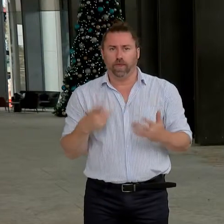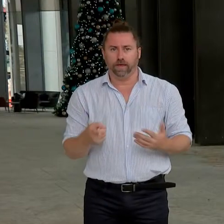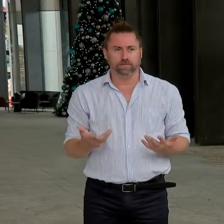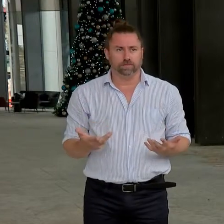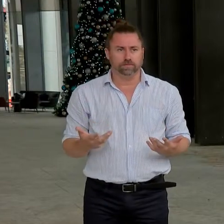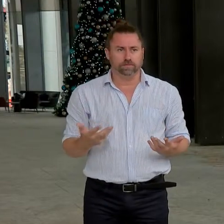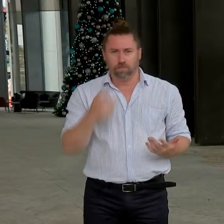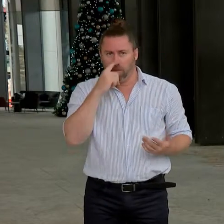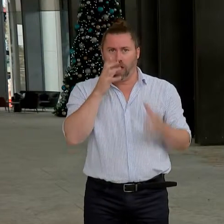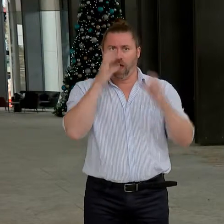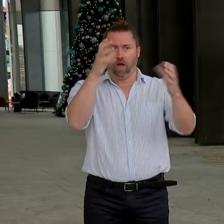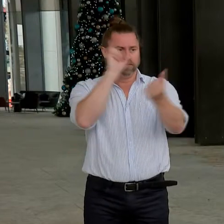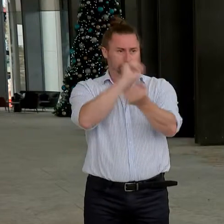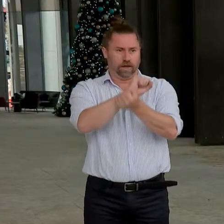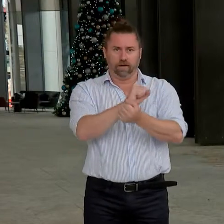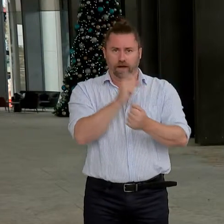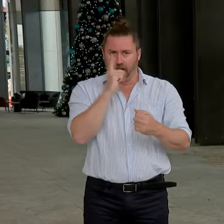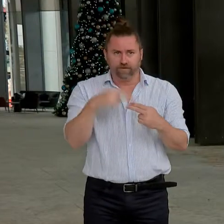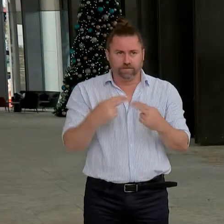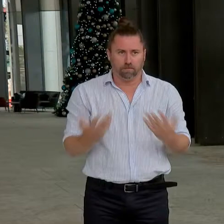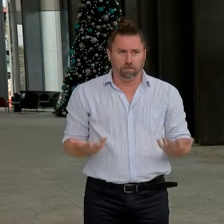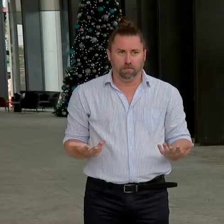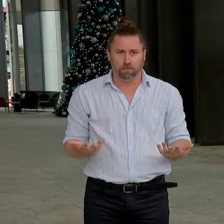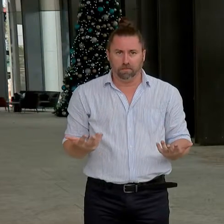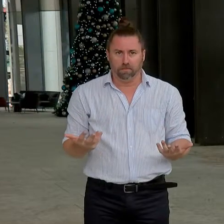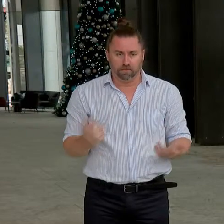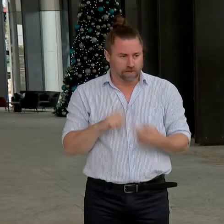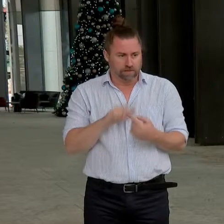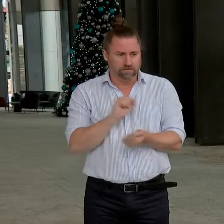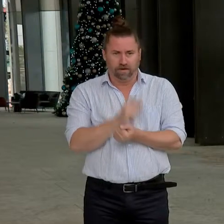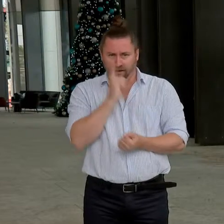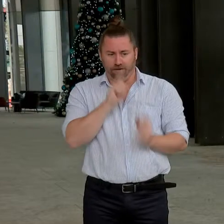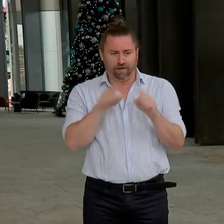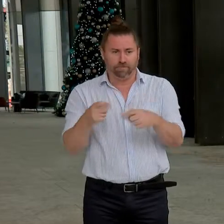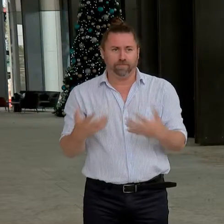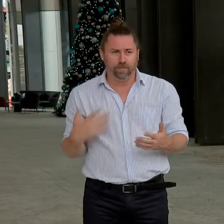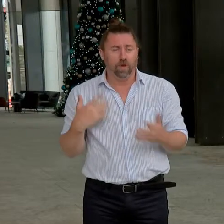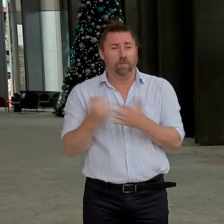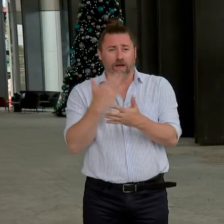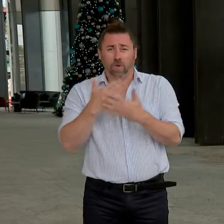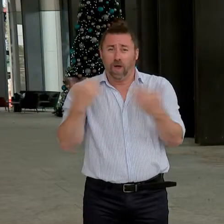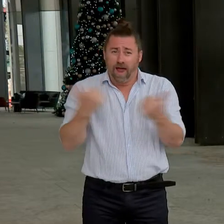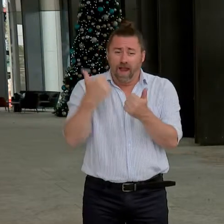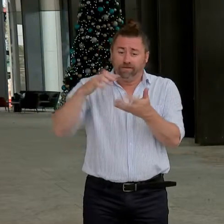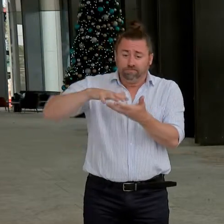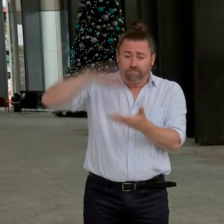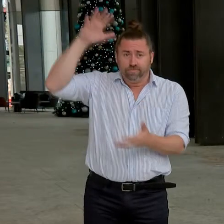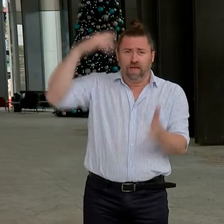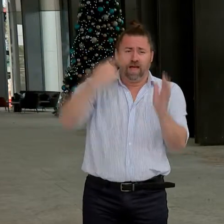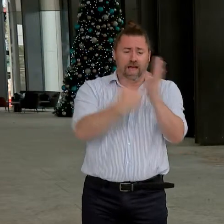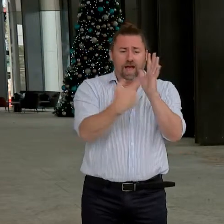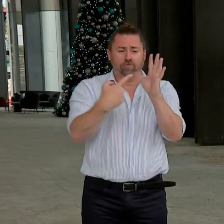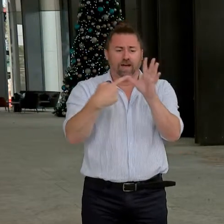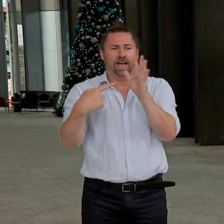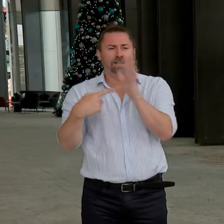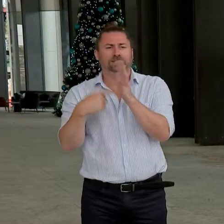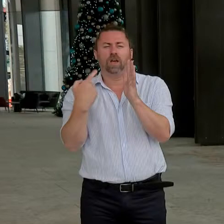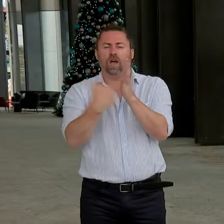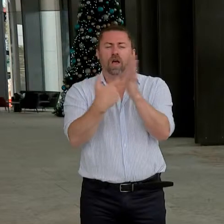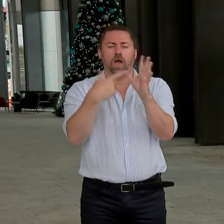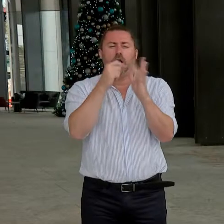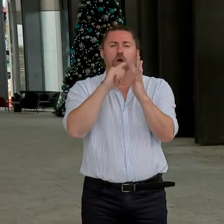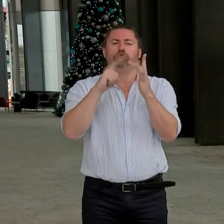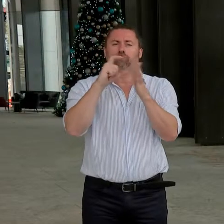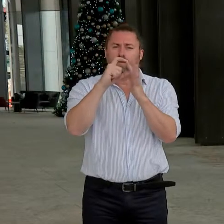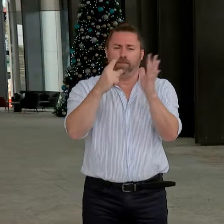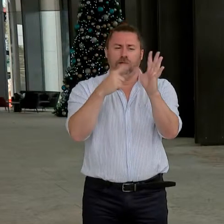fix the problem. So we need to make sure that there's supply, and we're working through all those at the moment. I know there's different